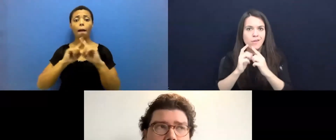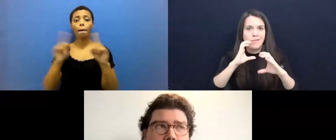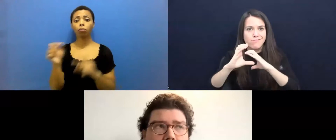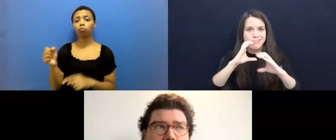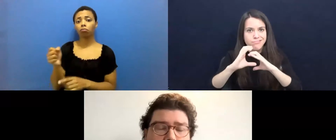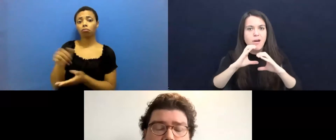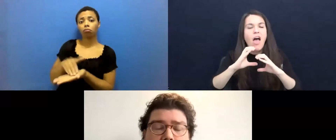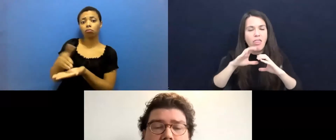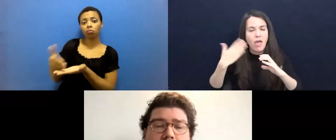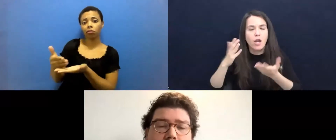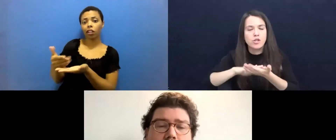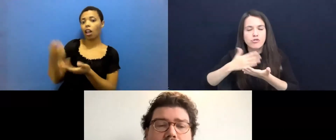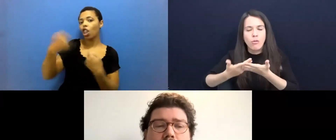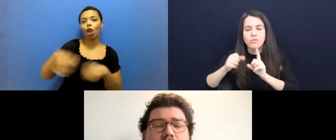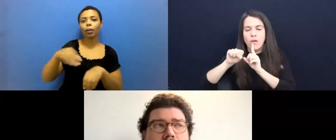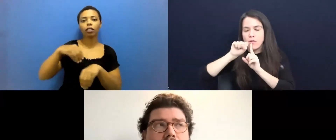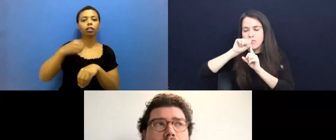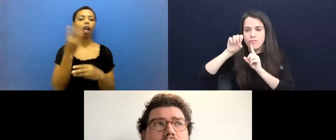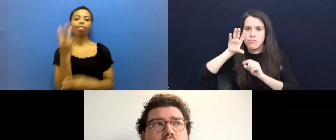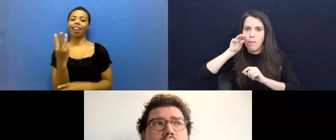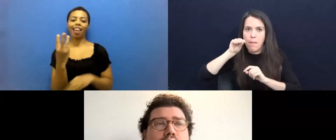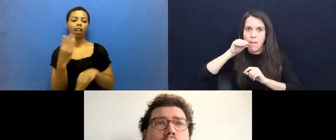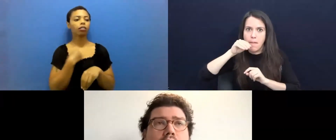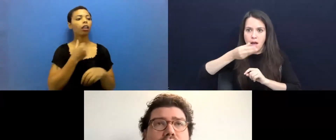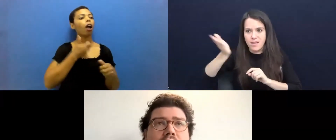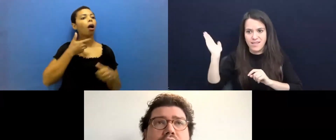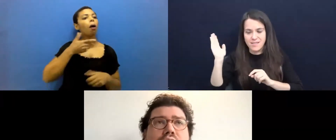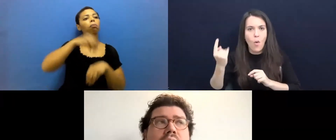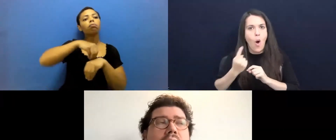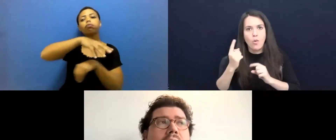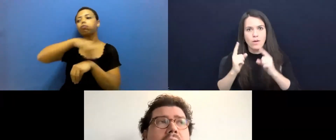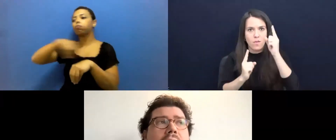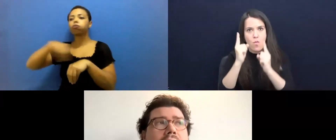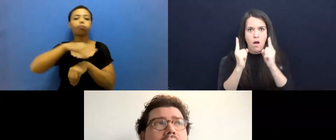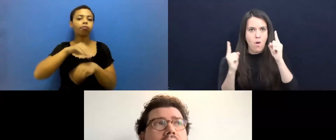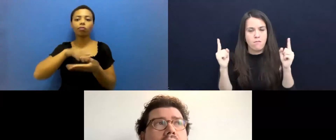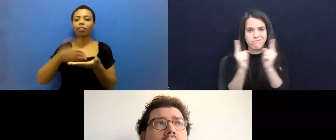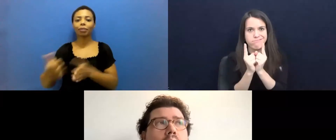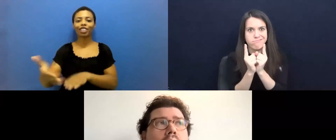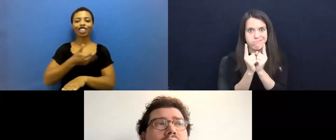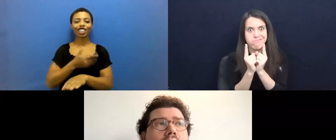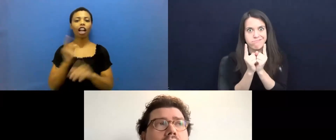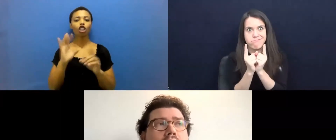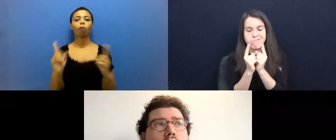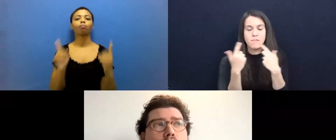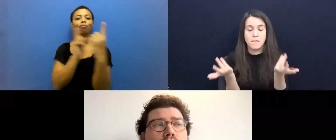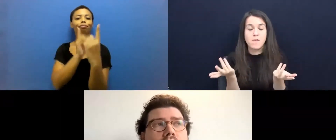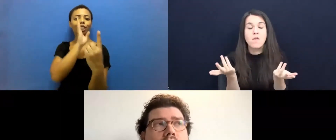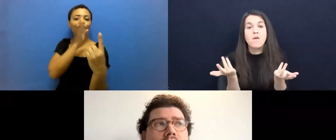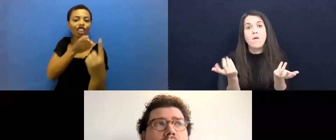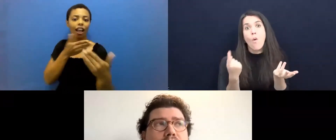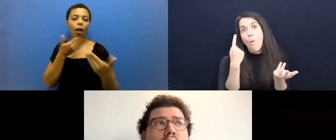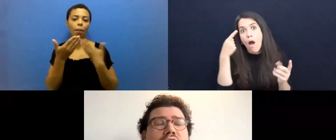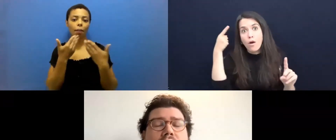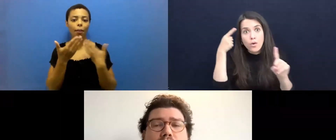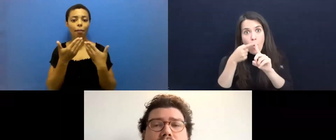interpreter can communicate to others. So it's always one-to-one communication. And one of the goals